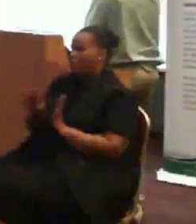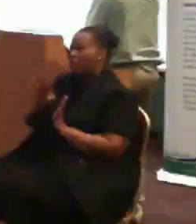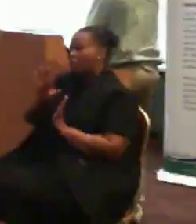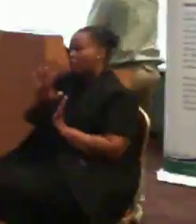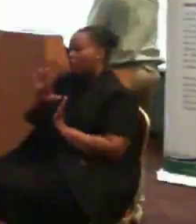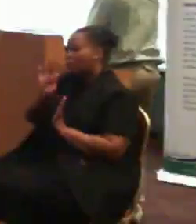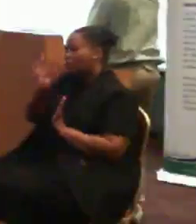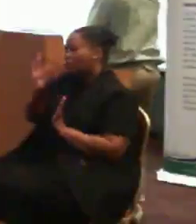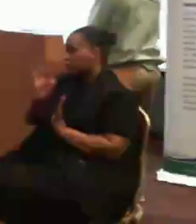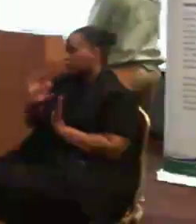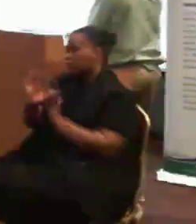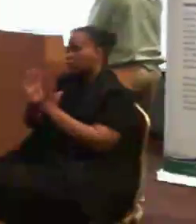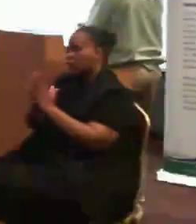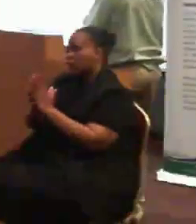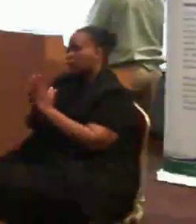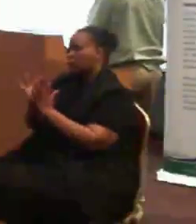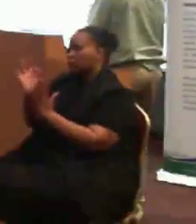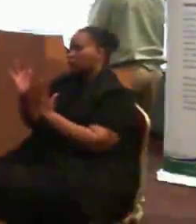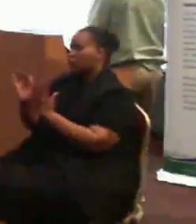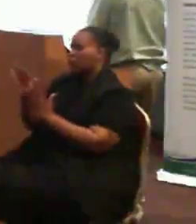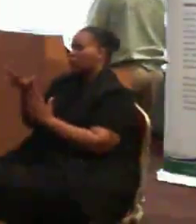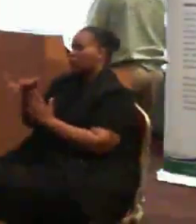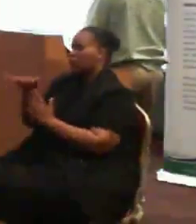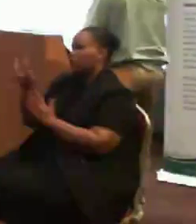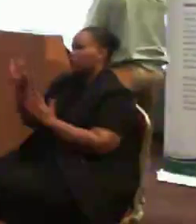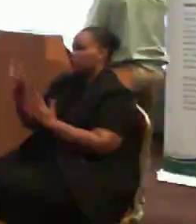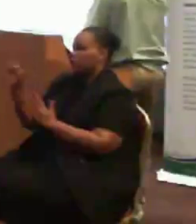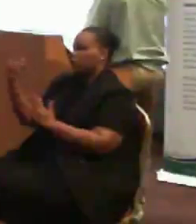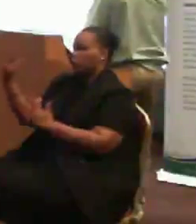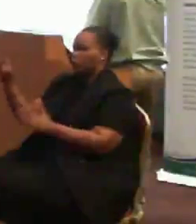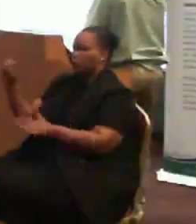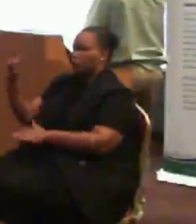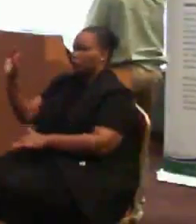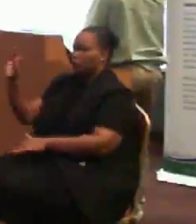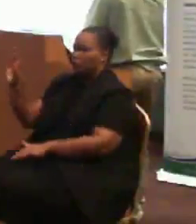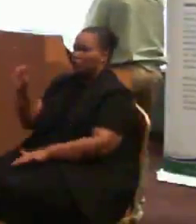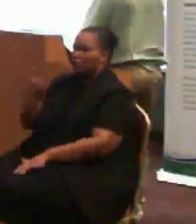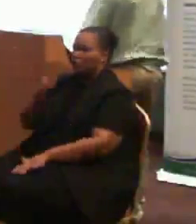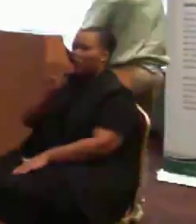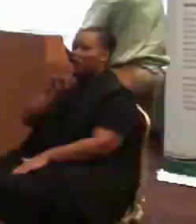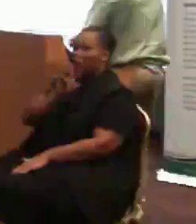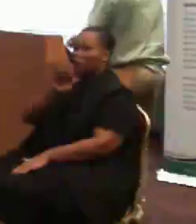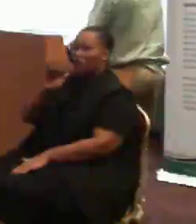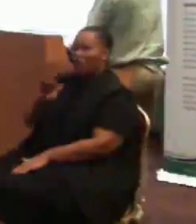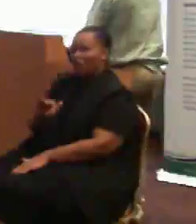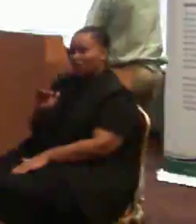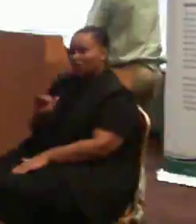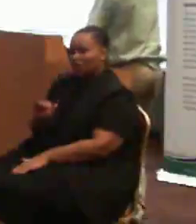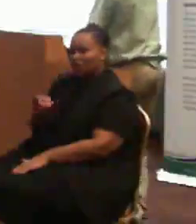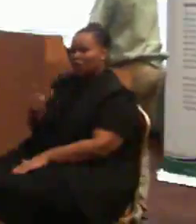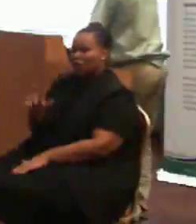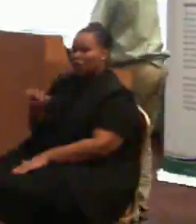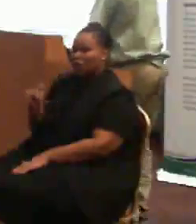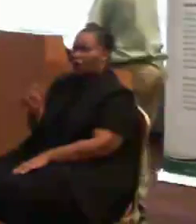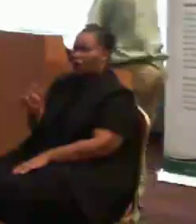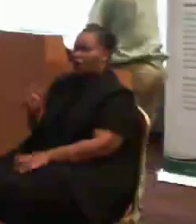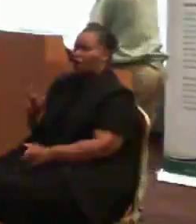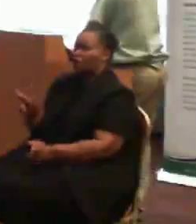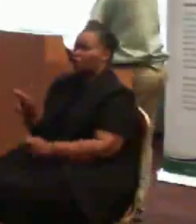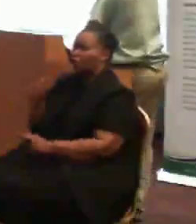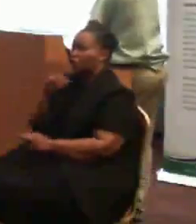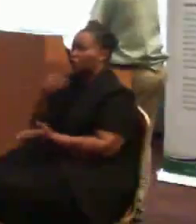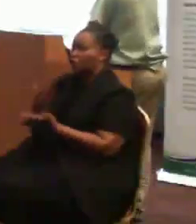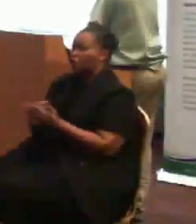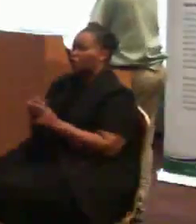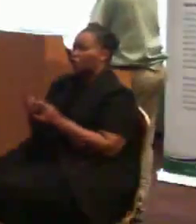5% or 10% or 15% or 20%. Will they reduce consumption? Will they switch to others? All of those details you can